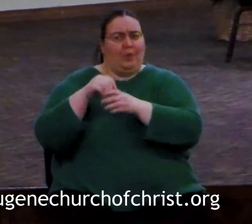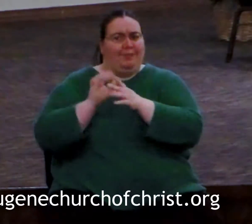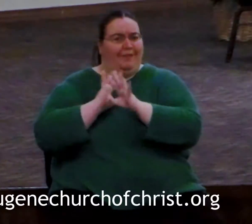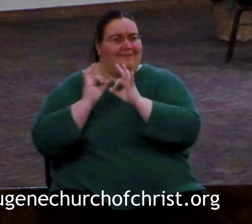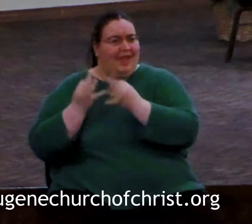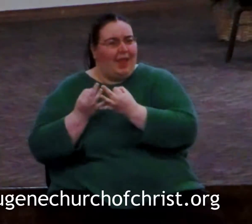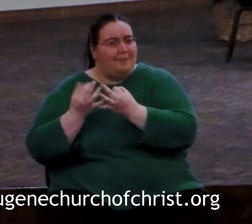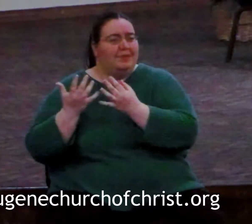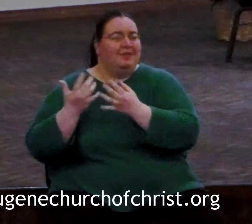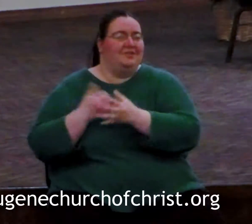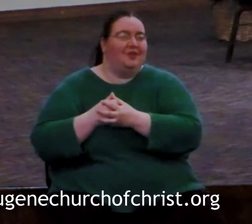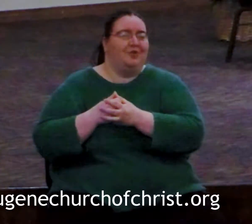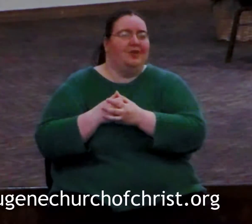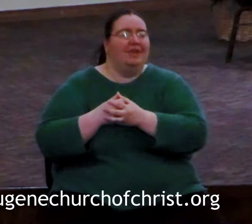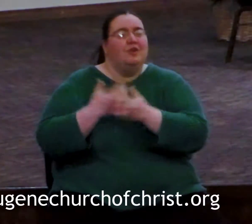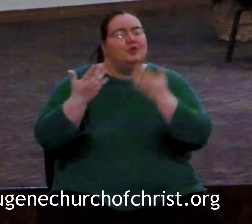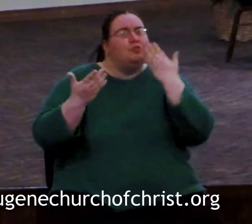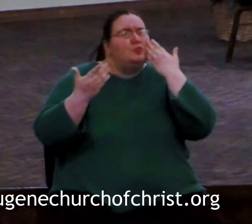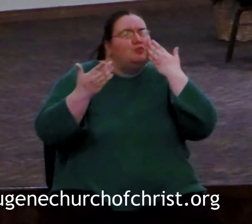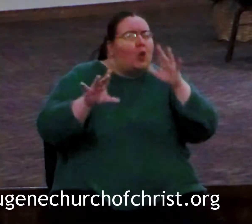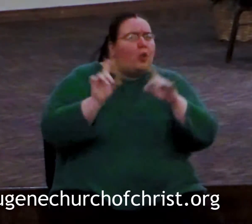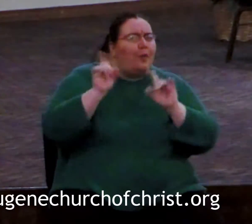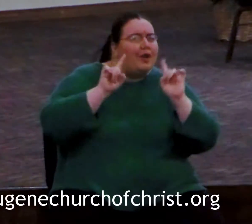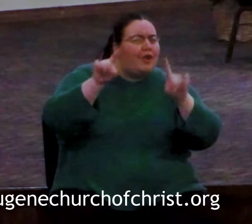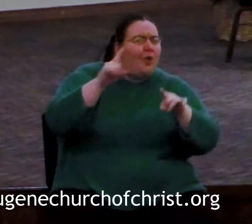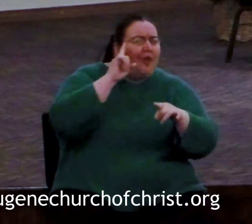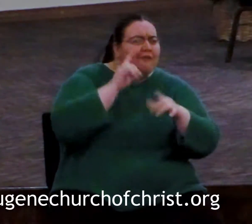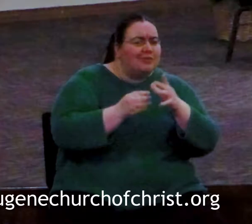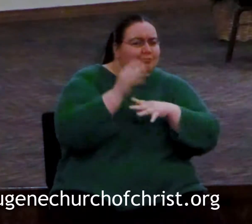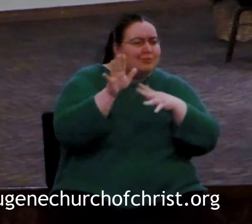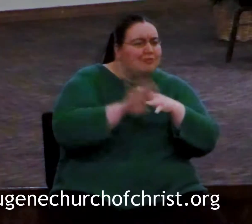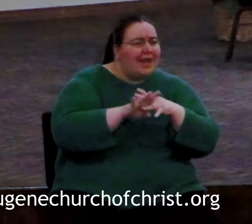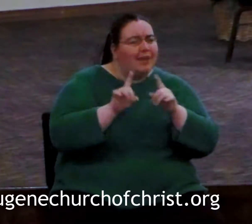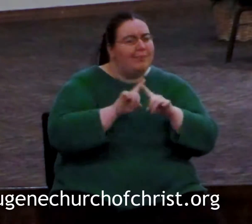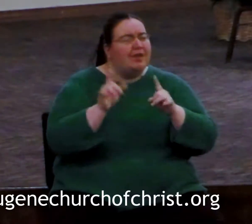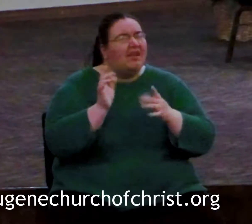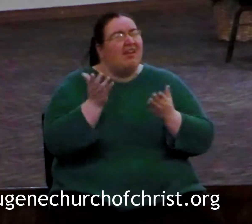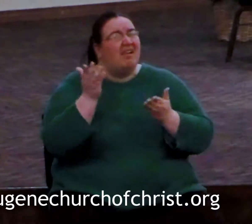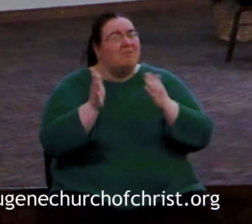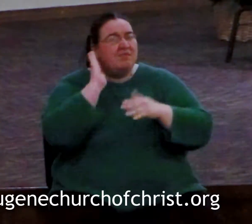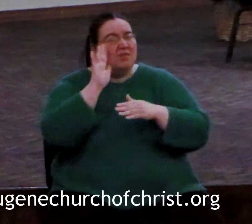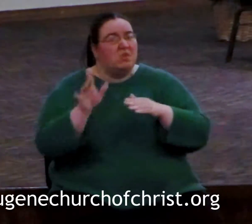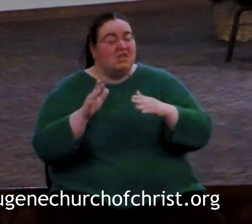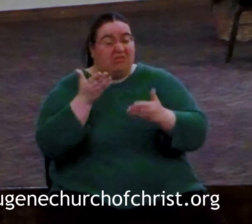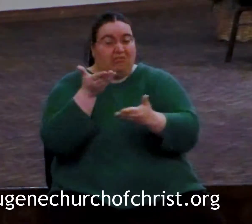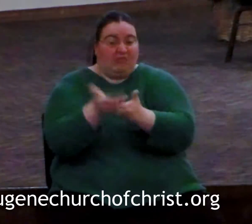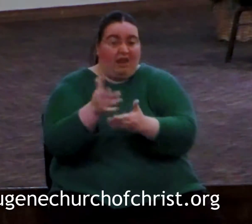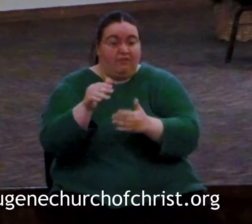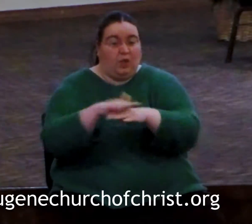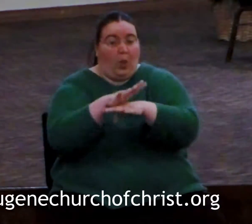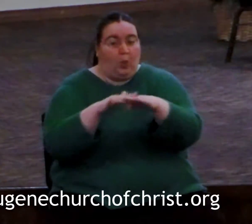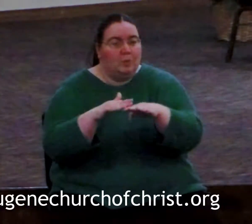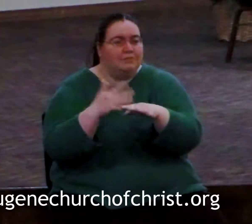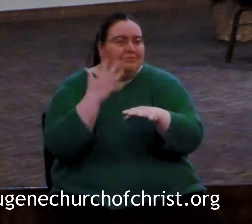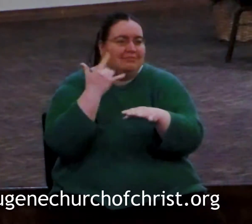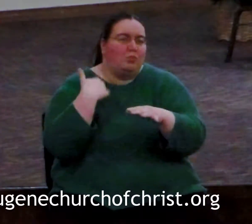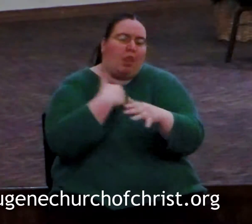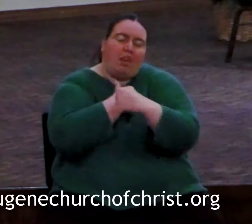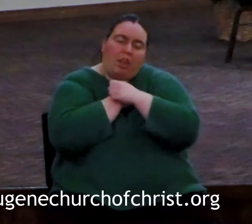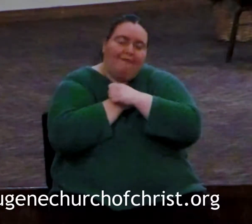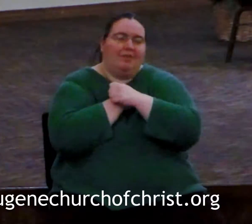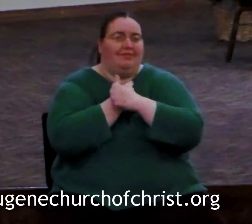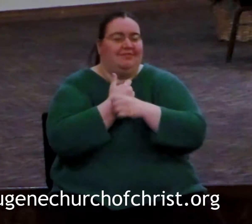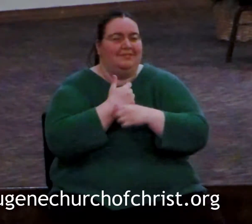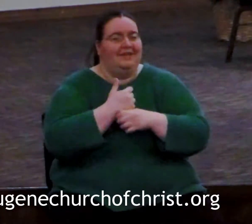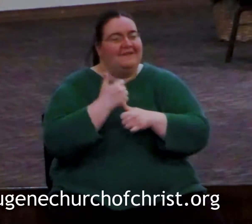know where we're going, somehow the coast will probably work its way into that because we like going over there. And what we have found on the coast, almost every time we have